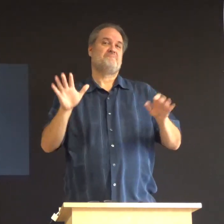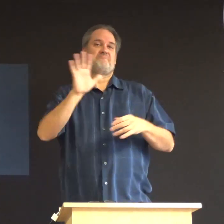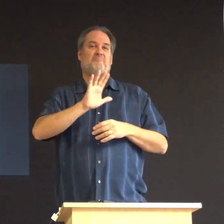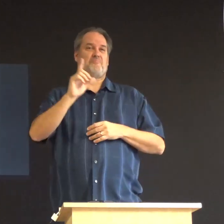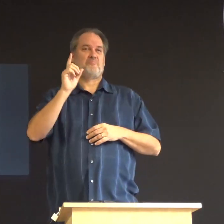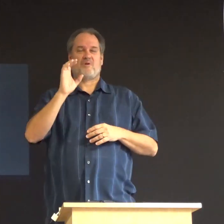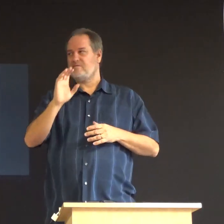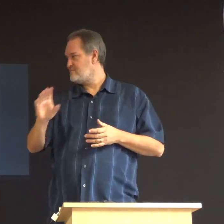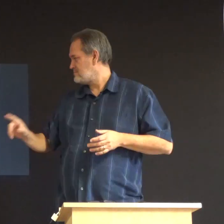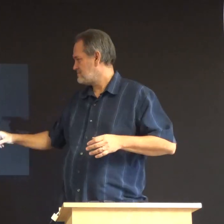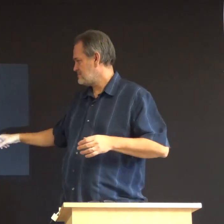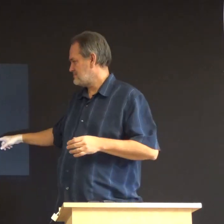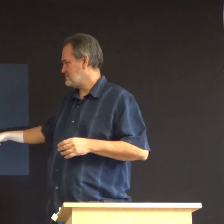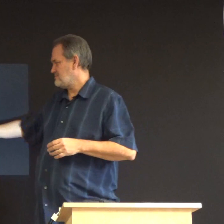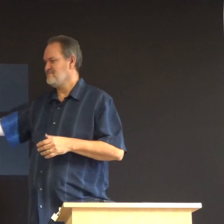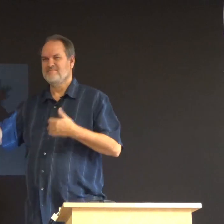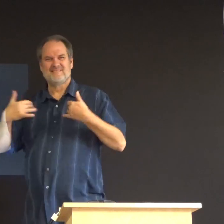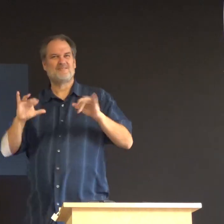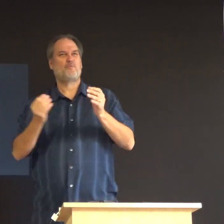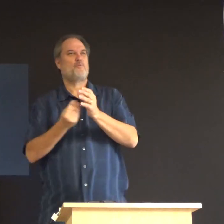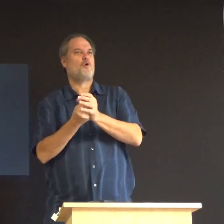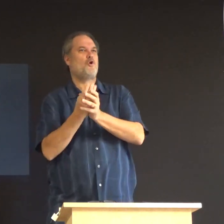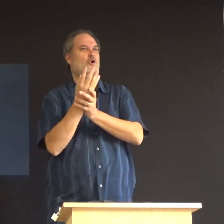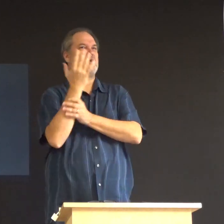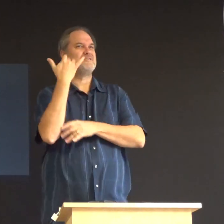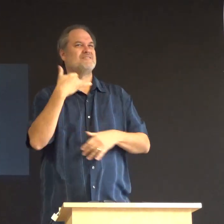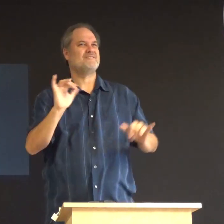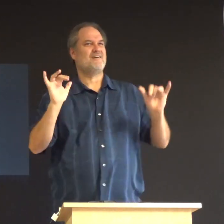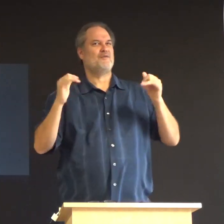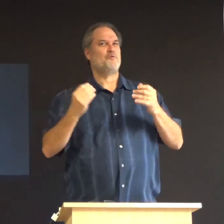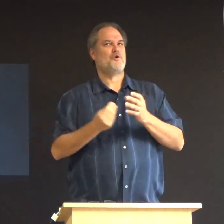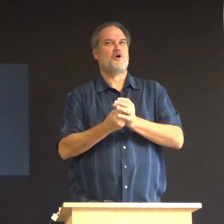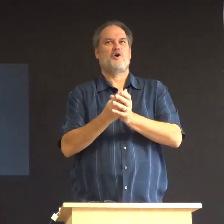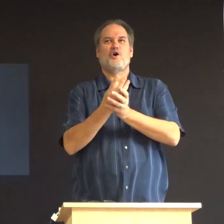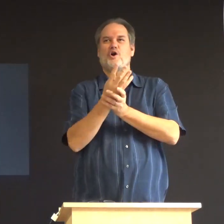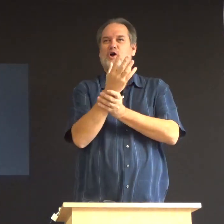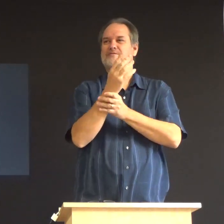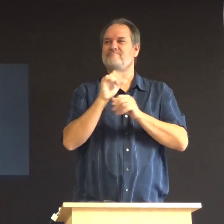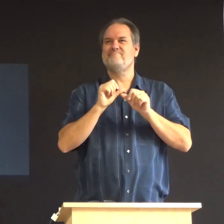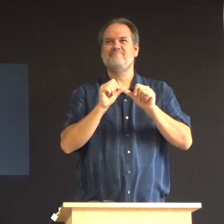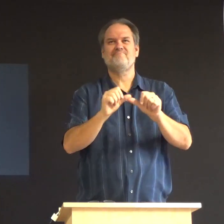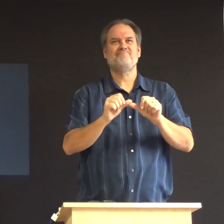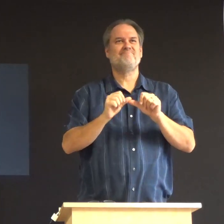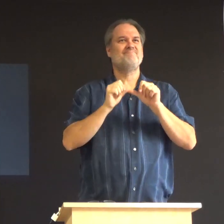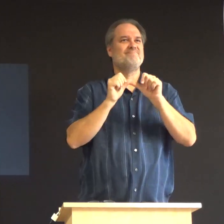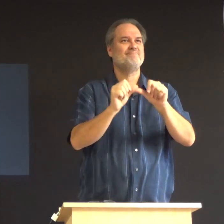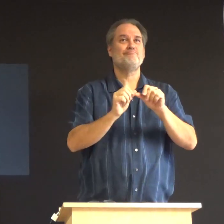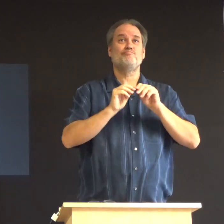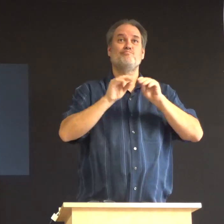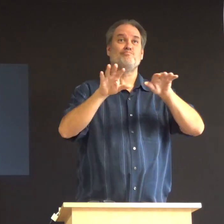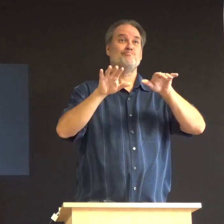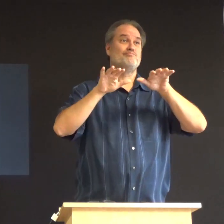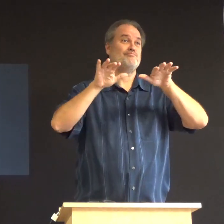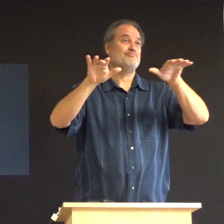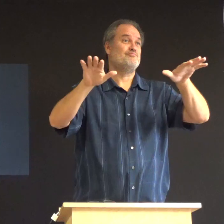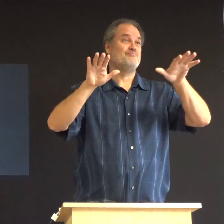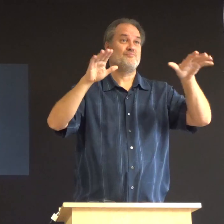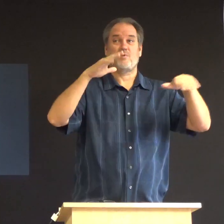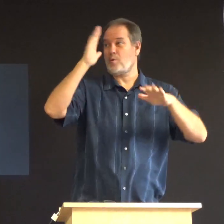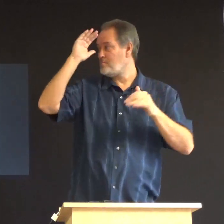service. I'd say roughly 100, but there's more. It's still growing. It's still growing. We're still